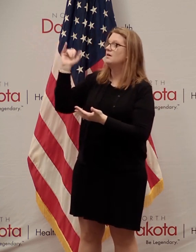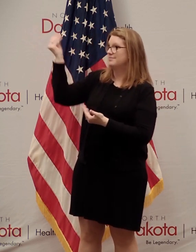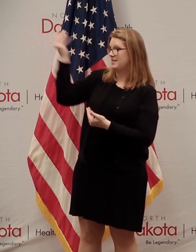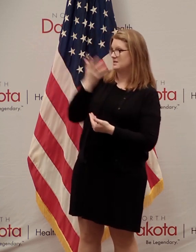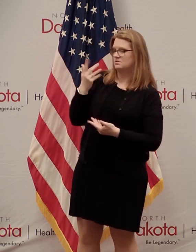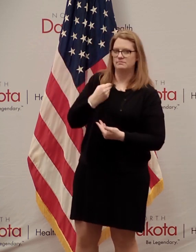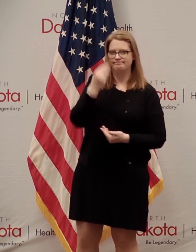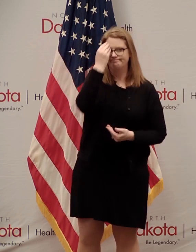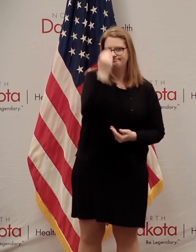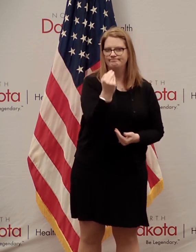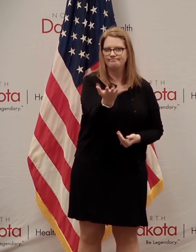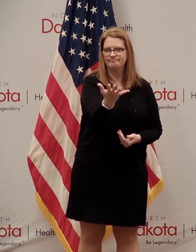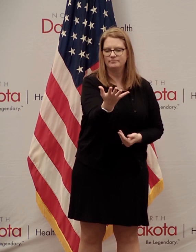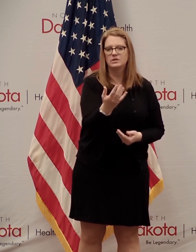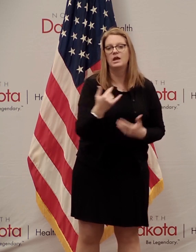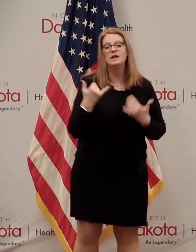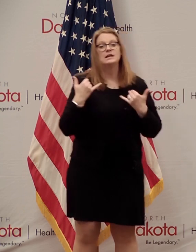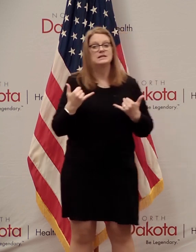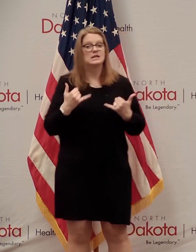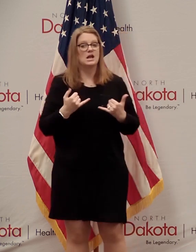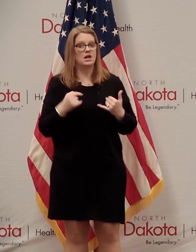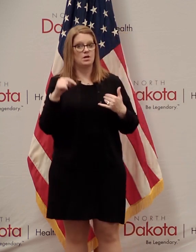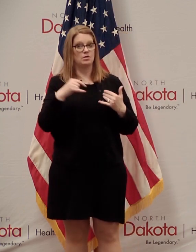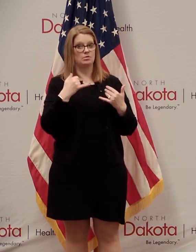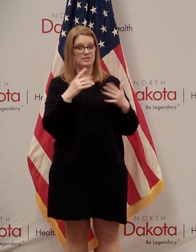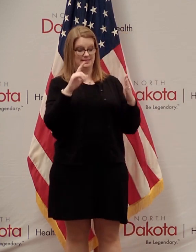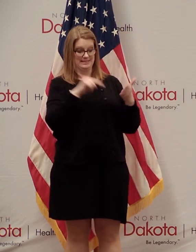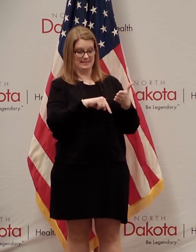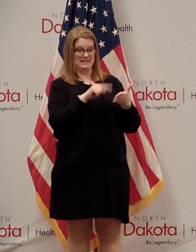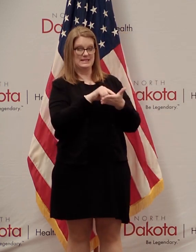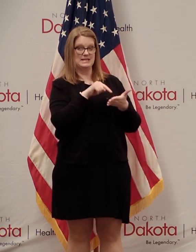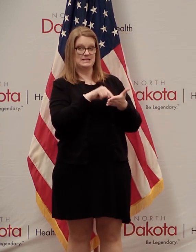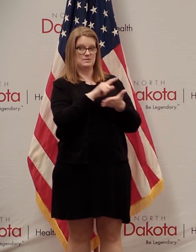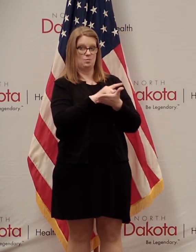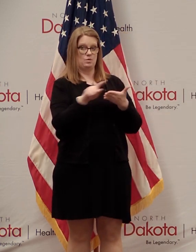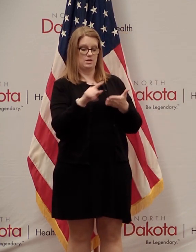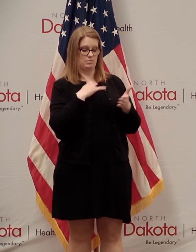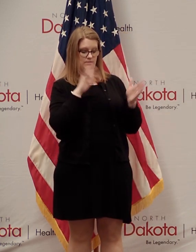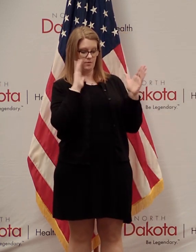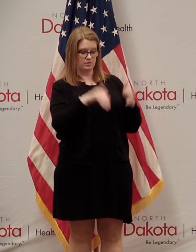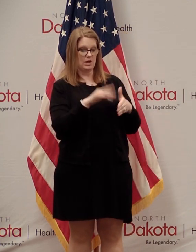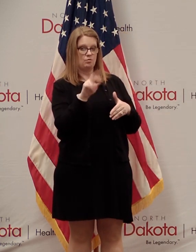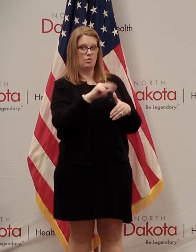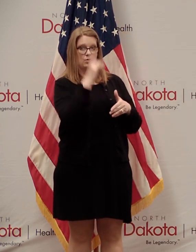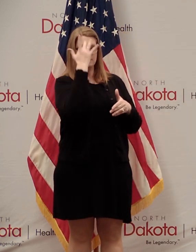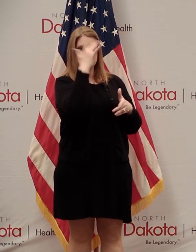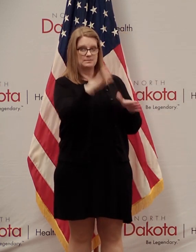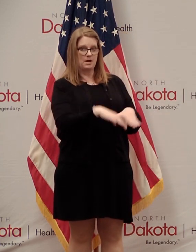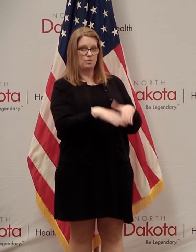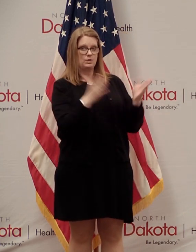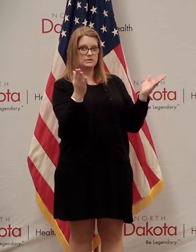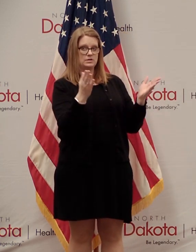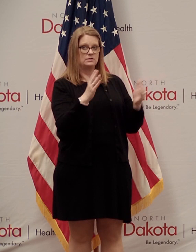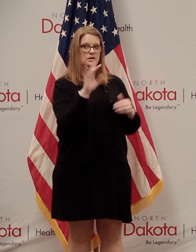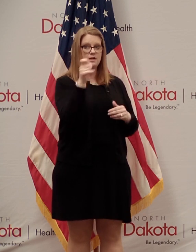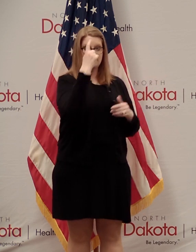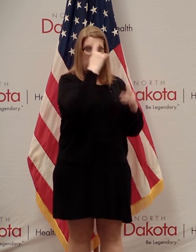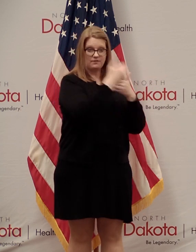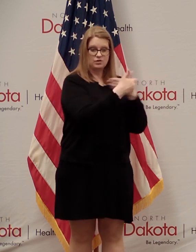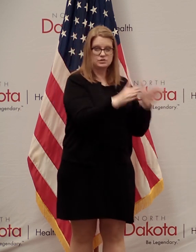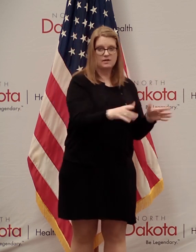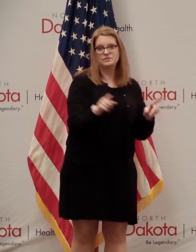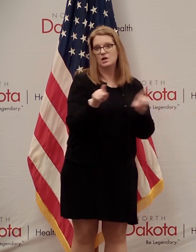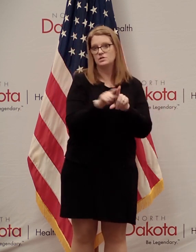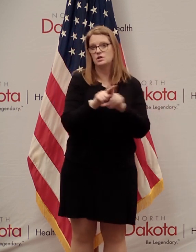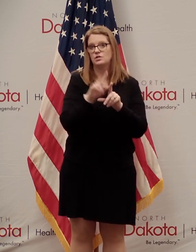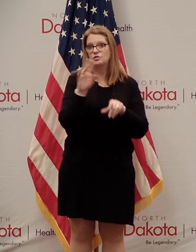week, we have pivoted to turn our attention toward North Dakota's Smart Restart. While the governor's office and the North Dakota Department of